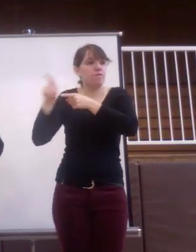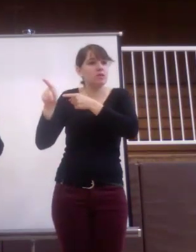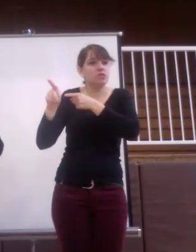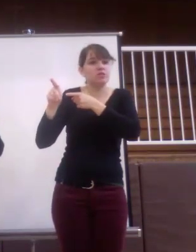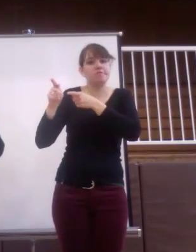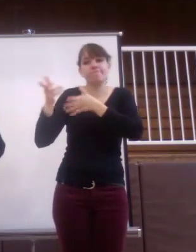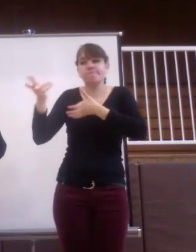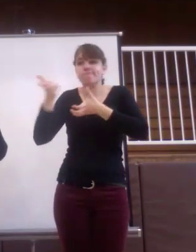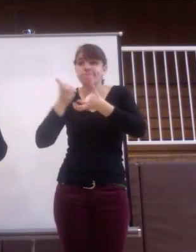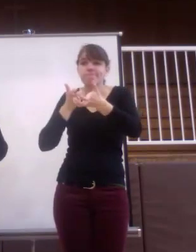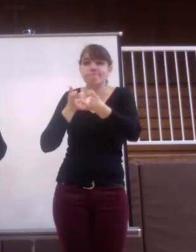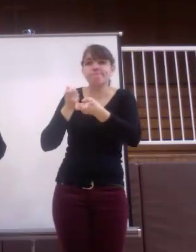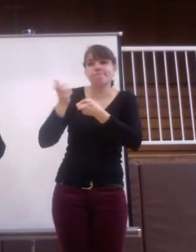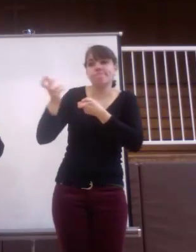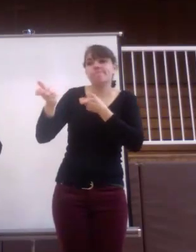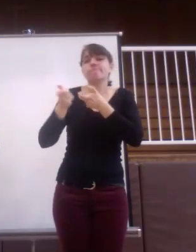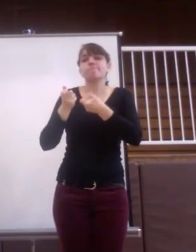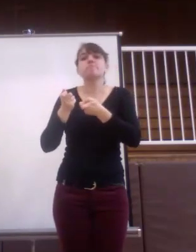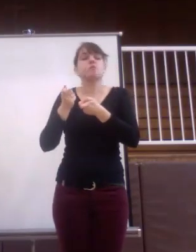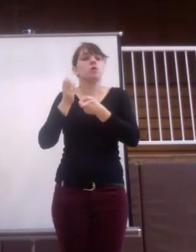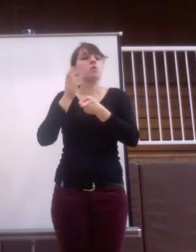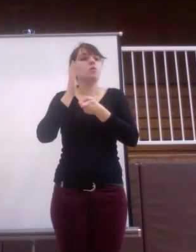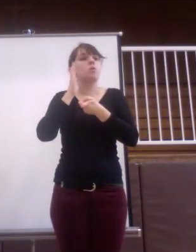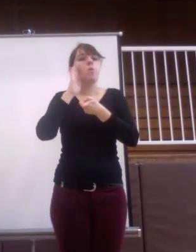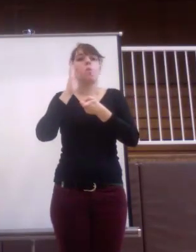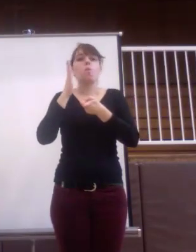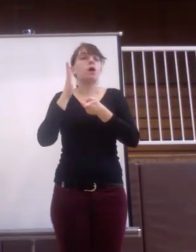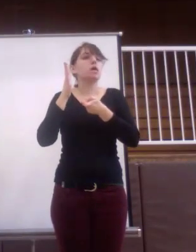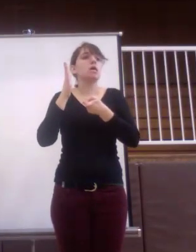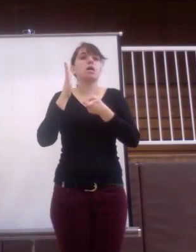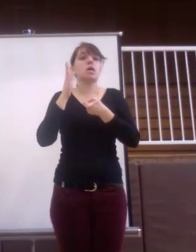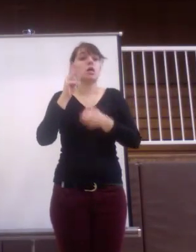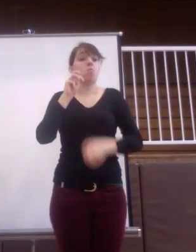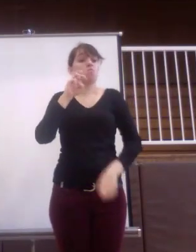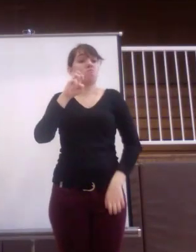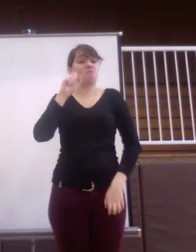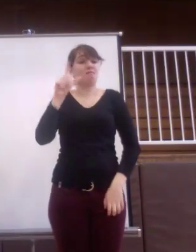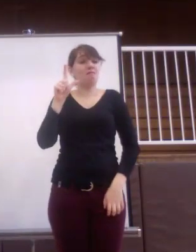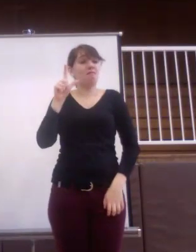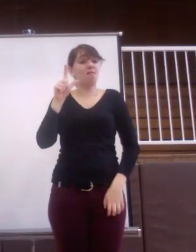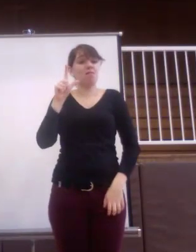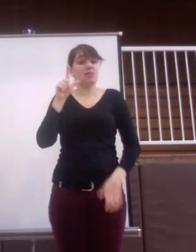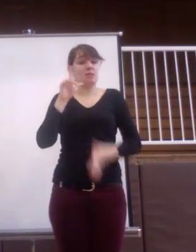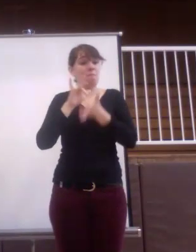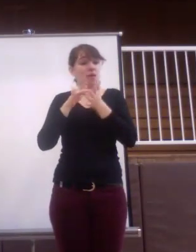will more or less destroy the moral backbone of the practice of medicine